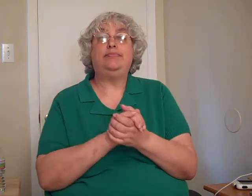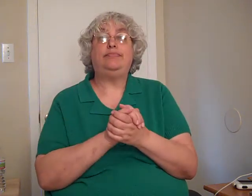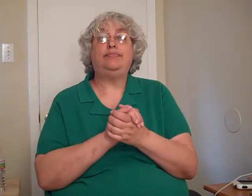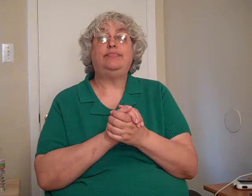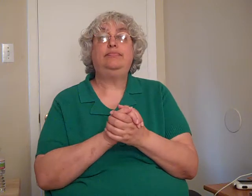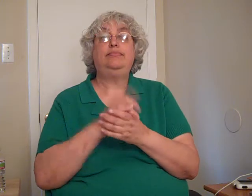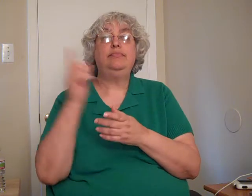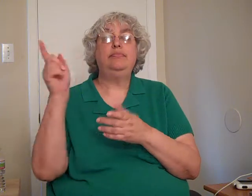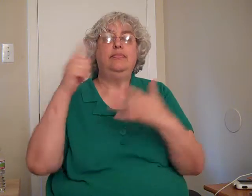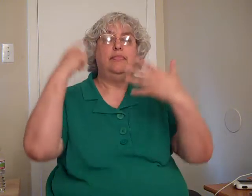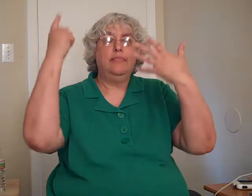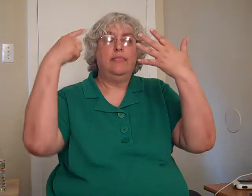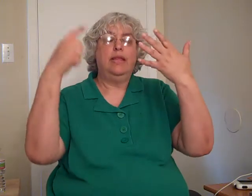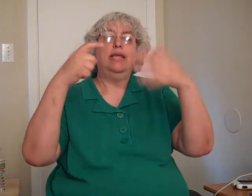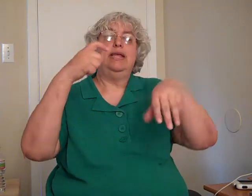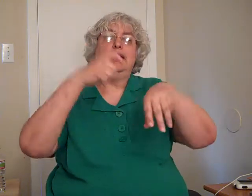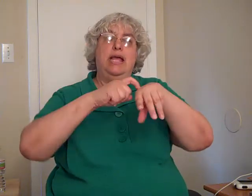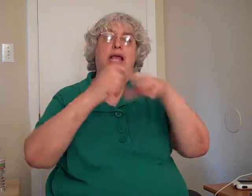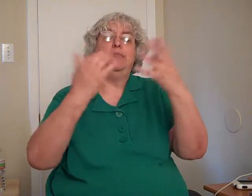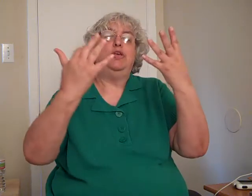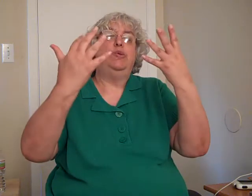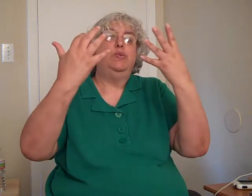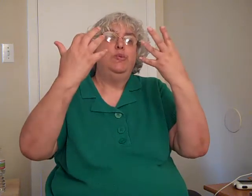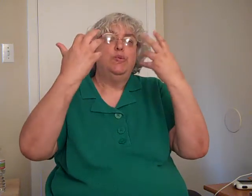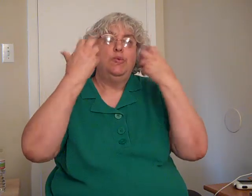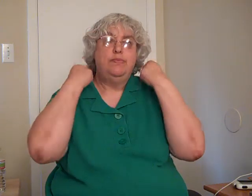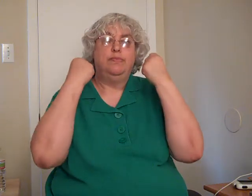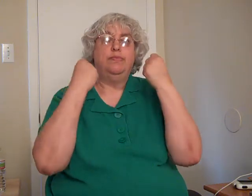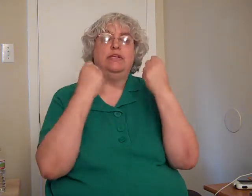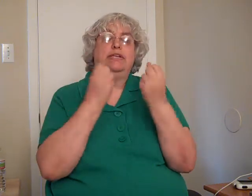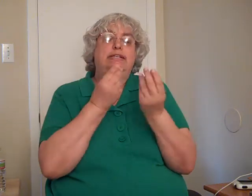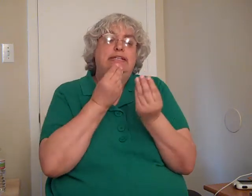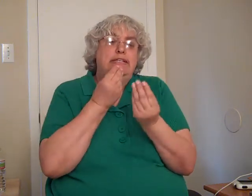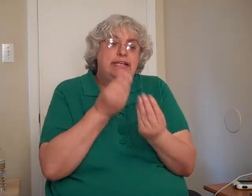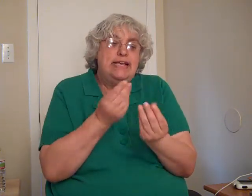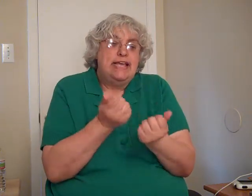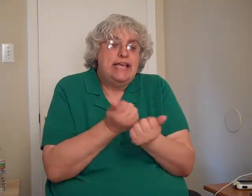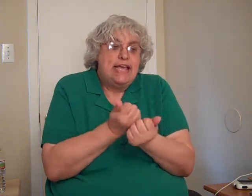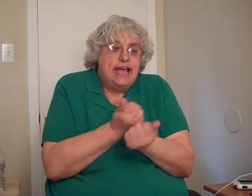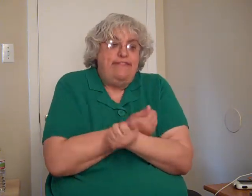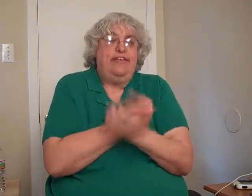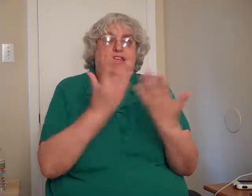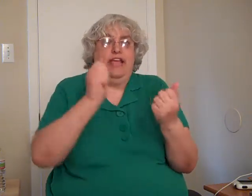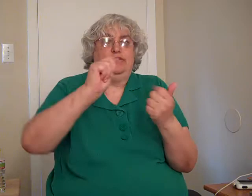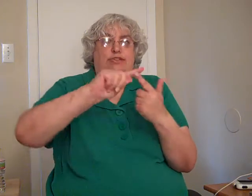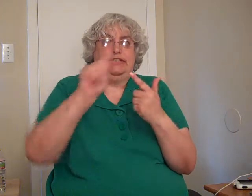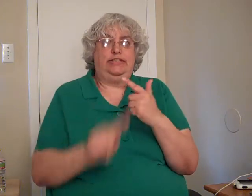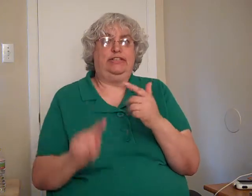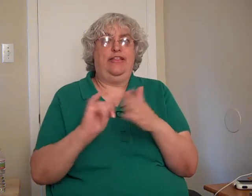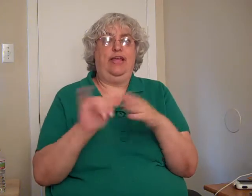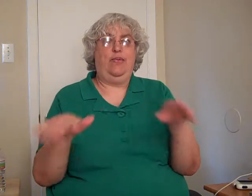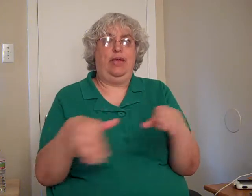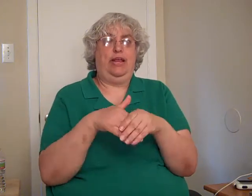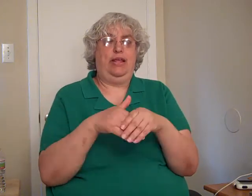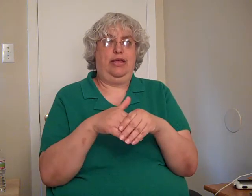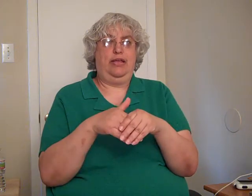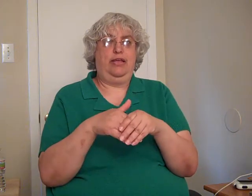put so much time and effort, and she nurtured every aspect of that wedding leading up to that day so that it became